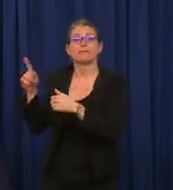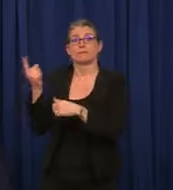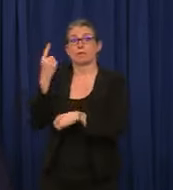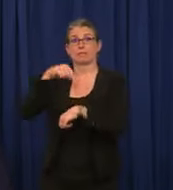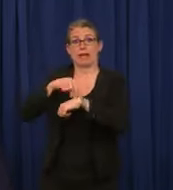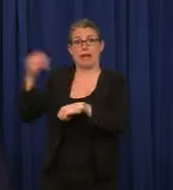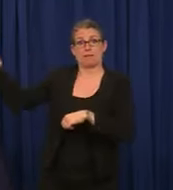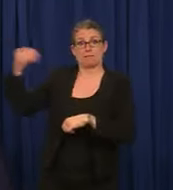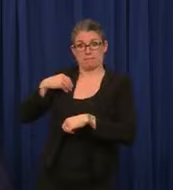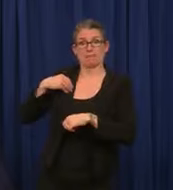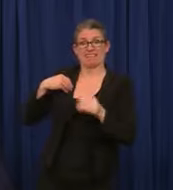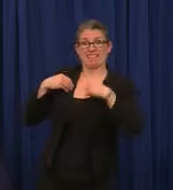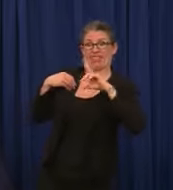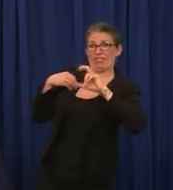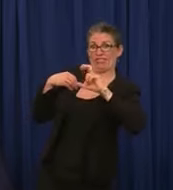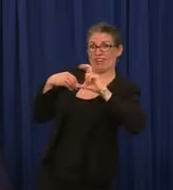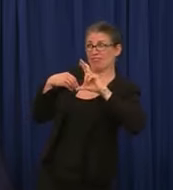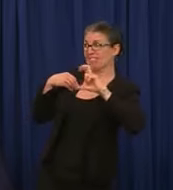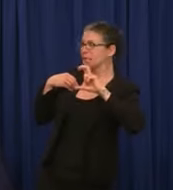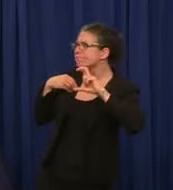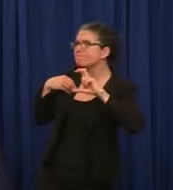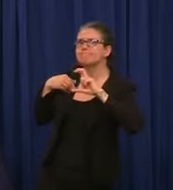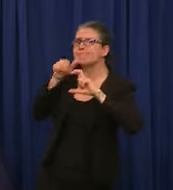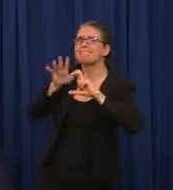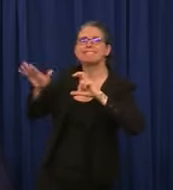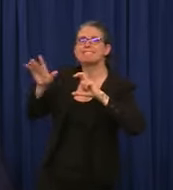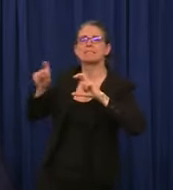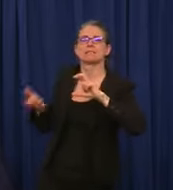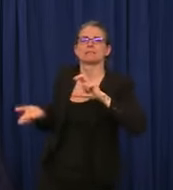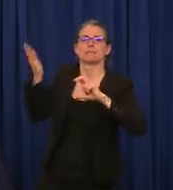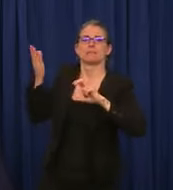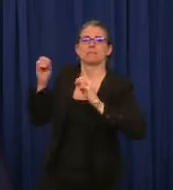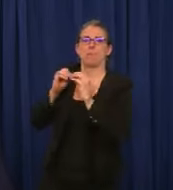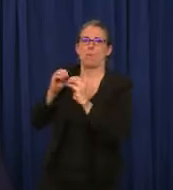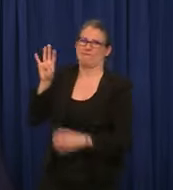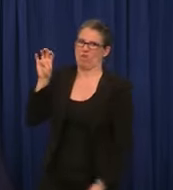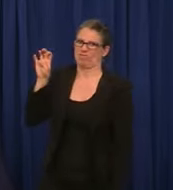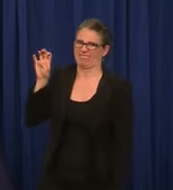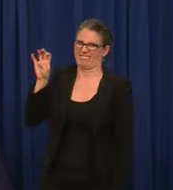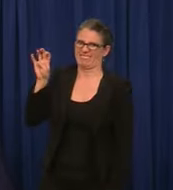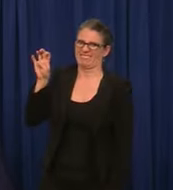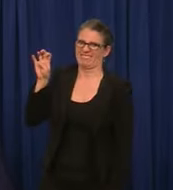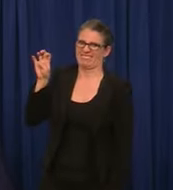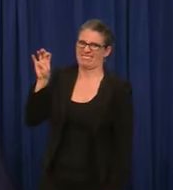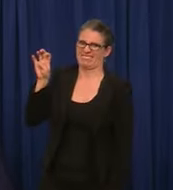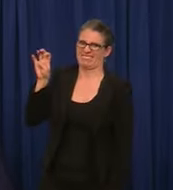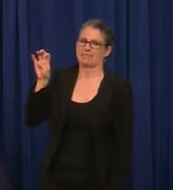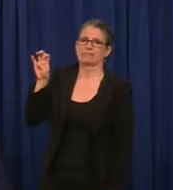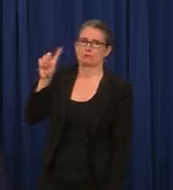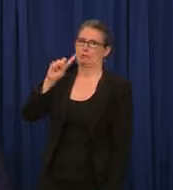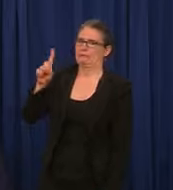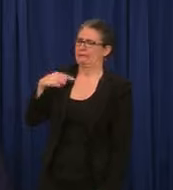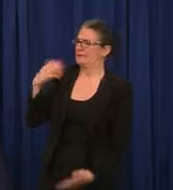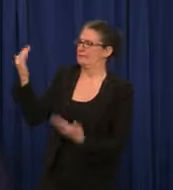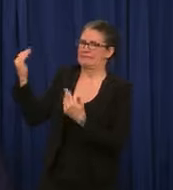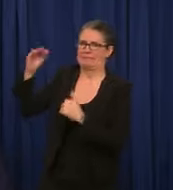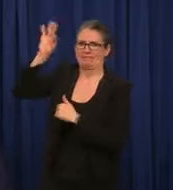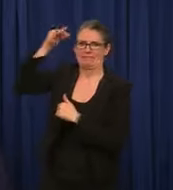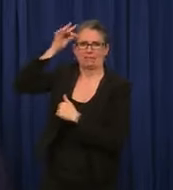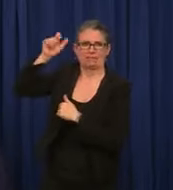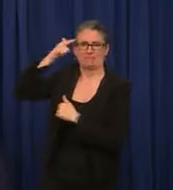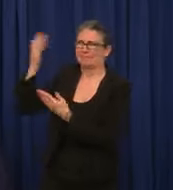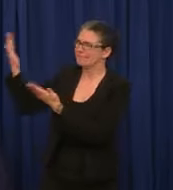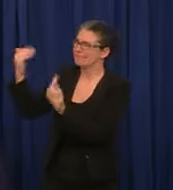400. We're urging the federal government to fulfill that request to make sure that if one of the worst case